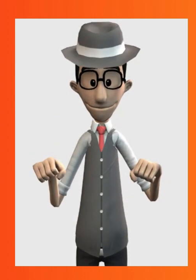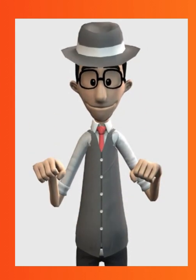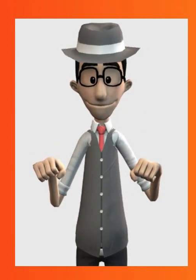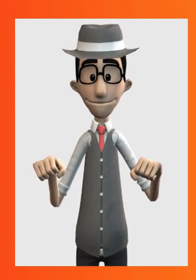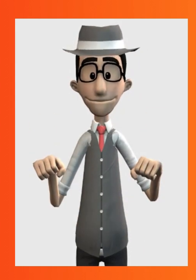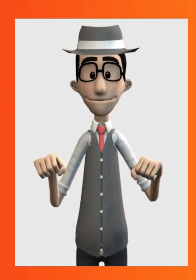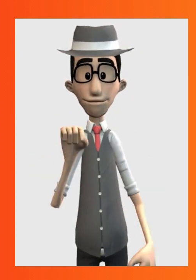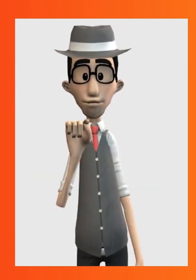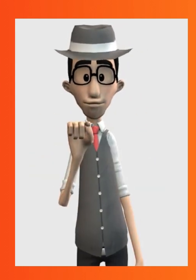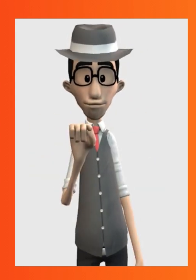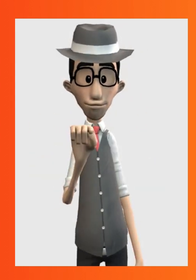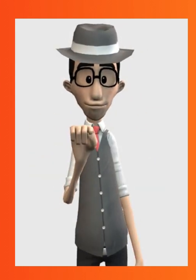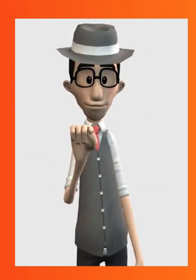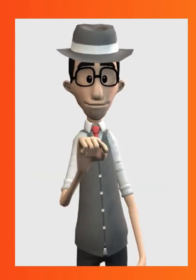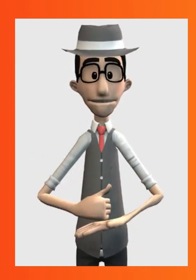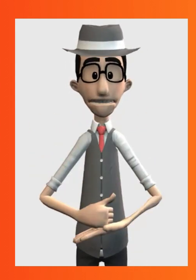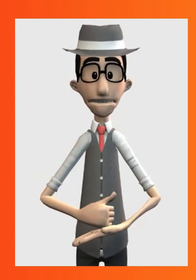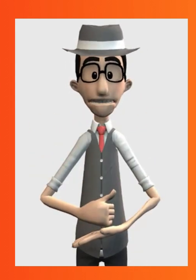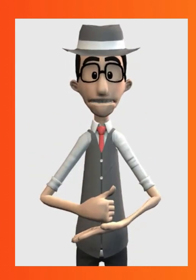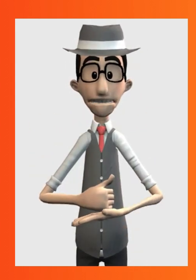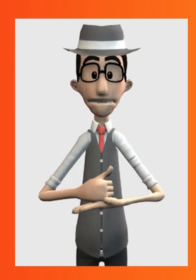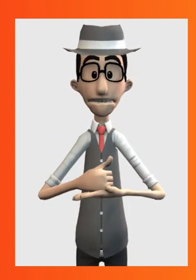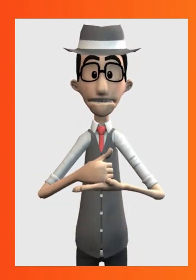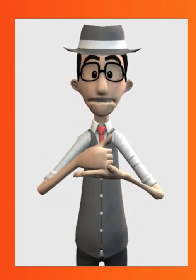Can you help me?